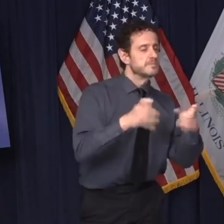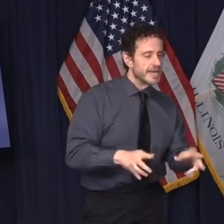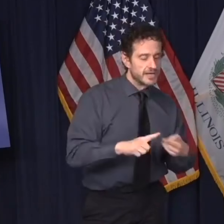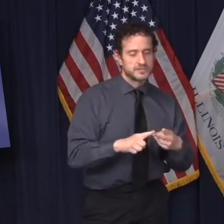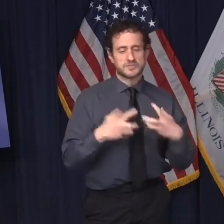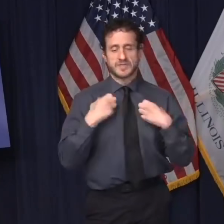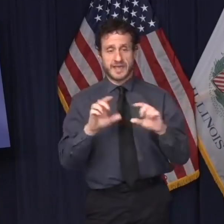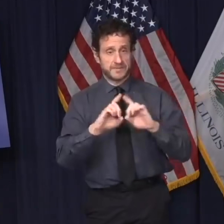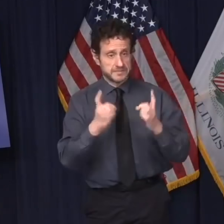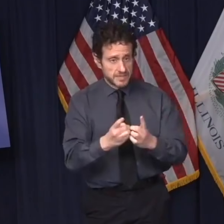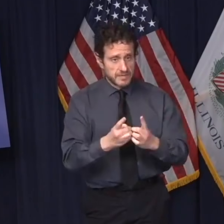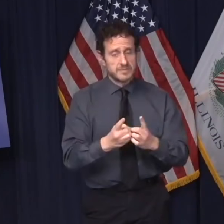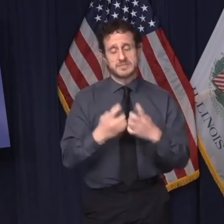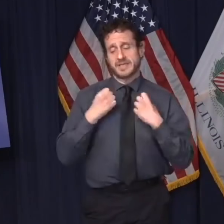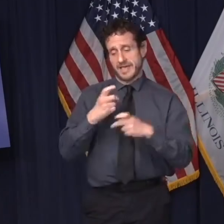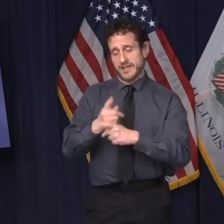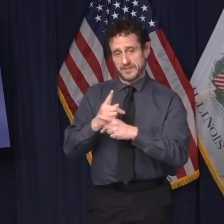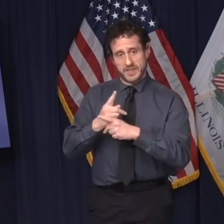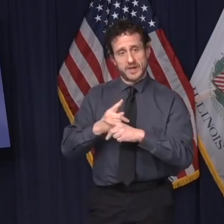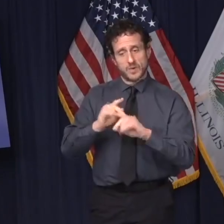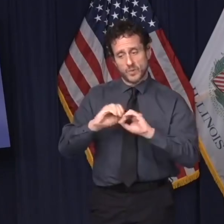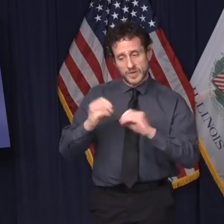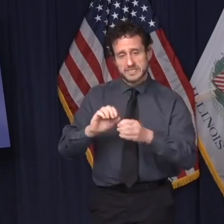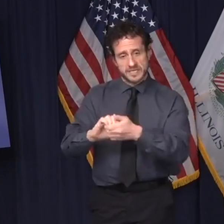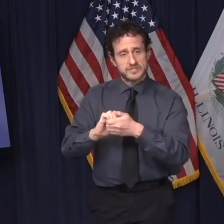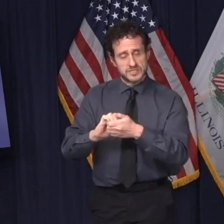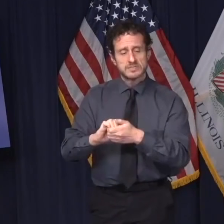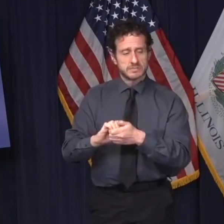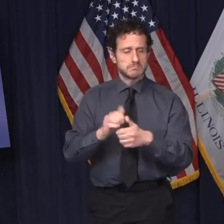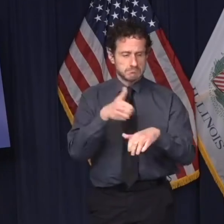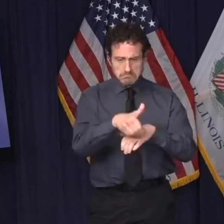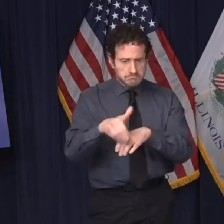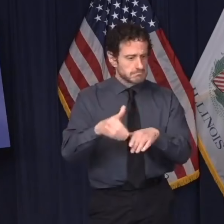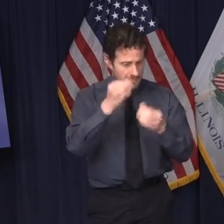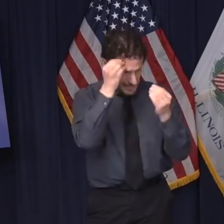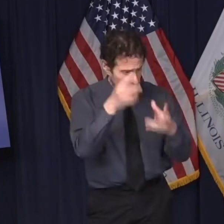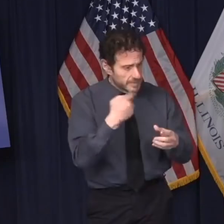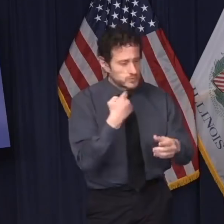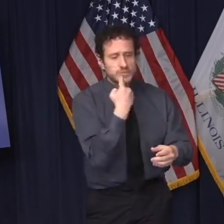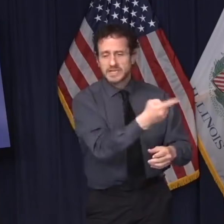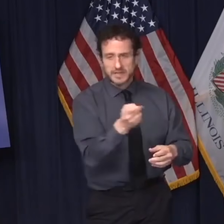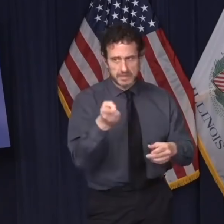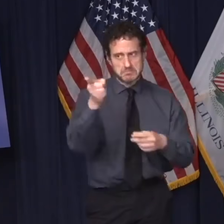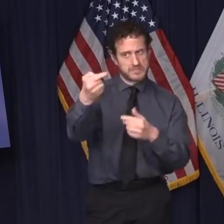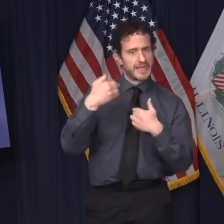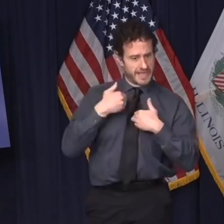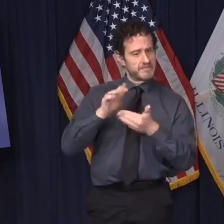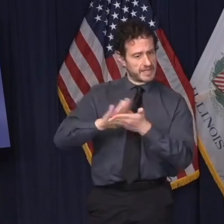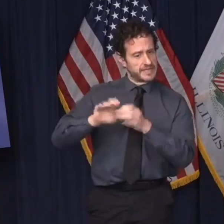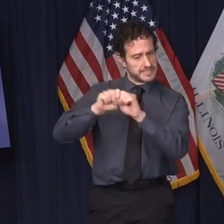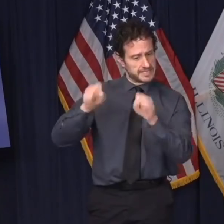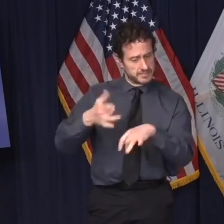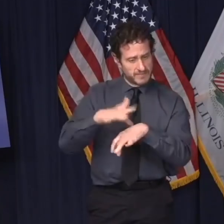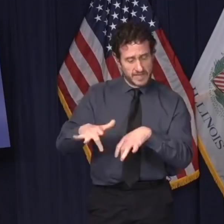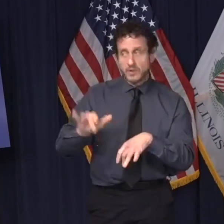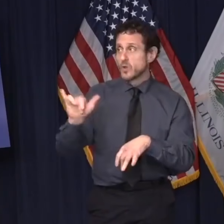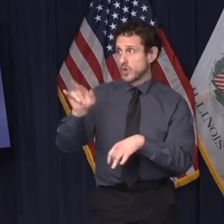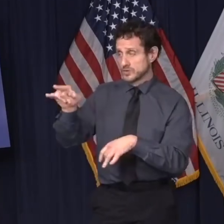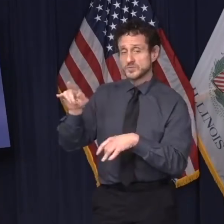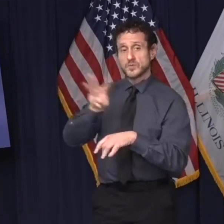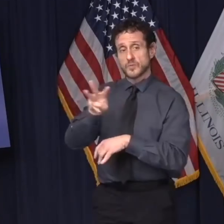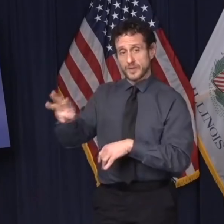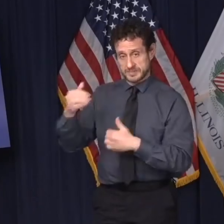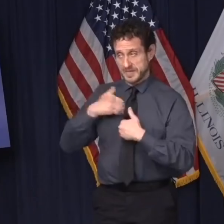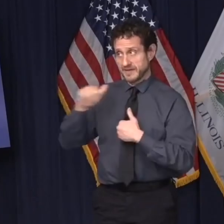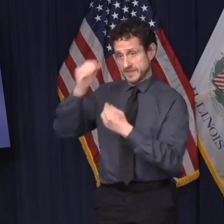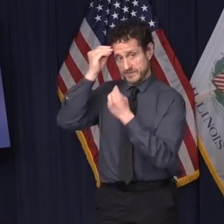regional health care coalitions. And the information is also available on the Ready Illinois website as well.